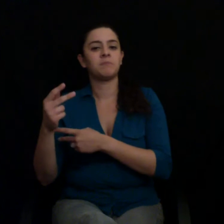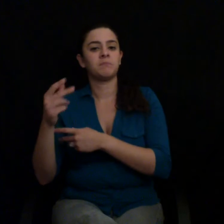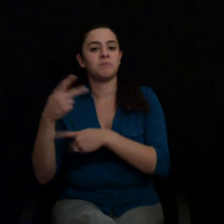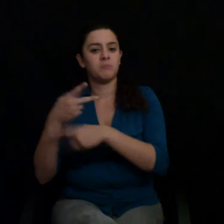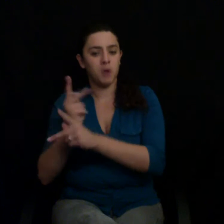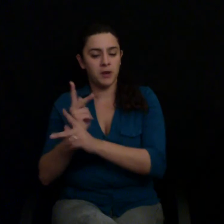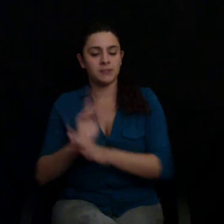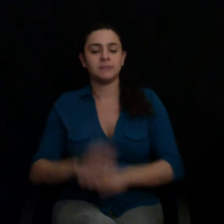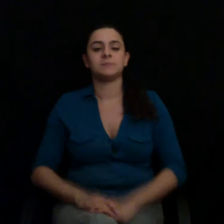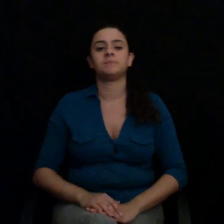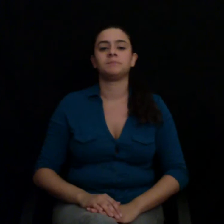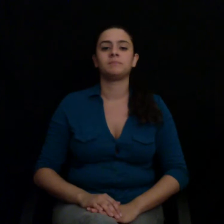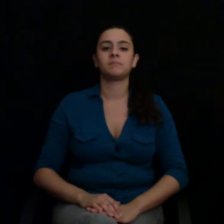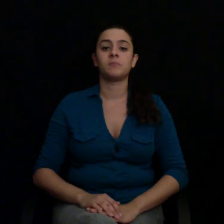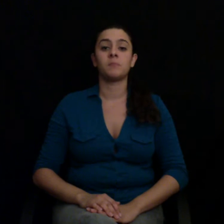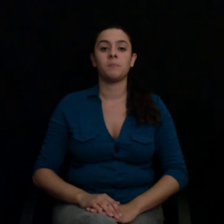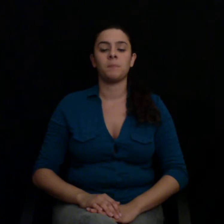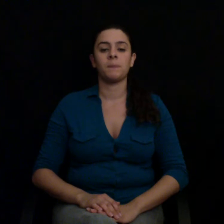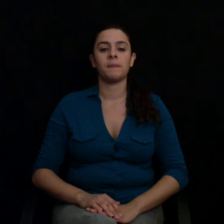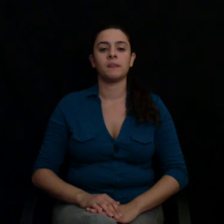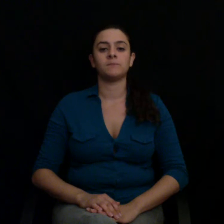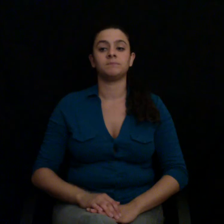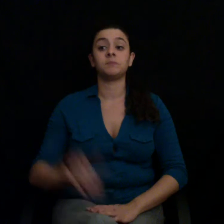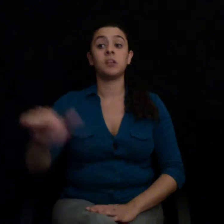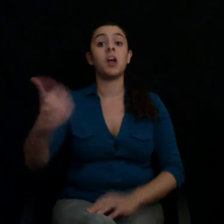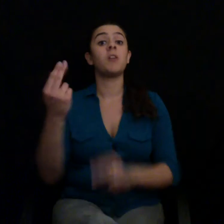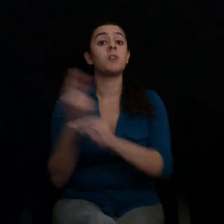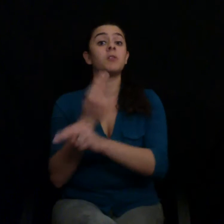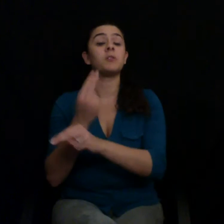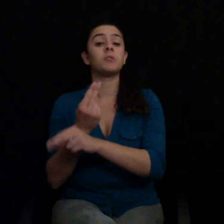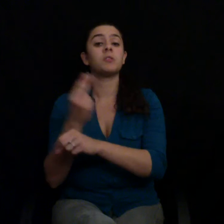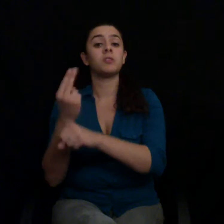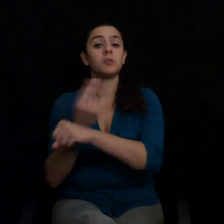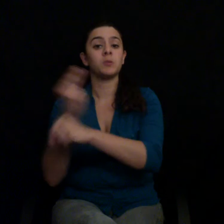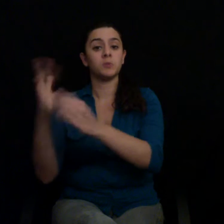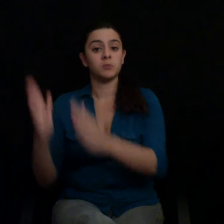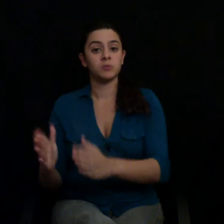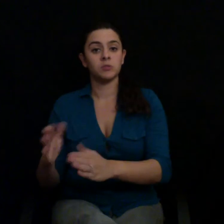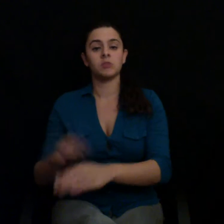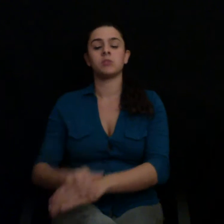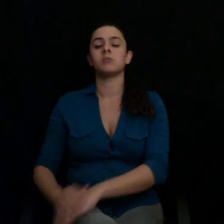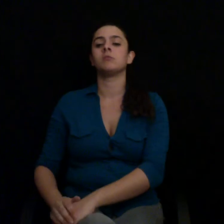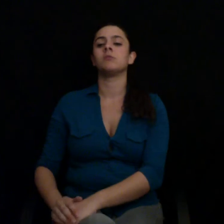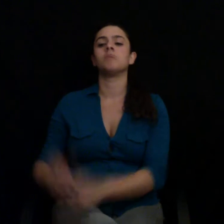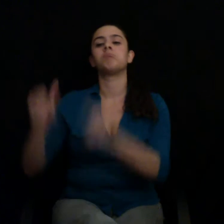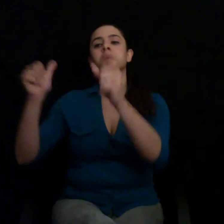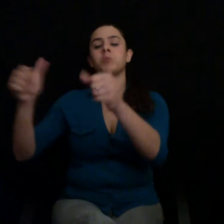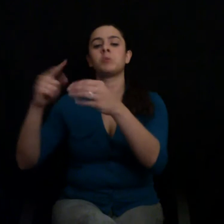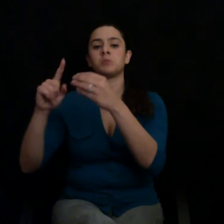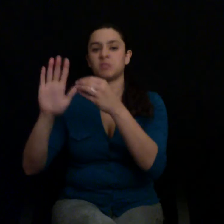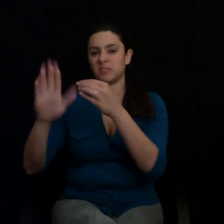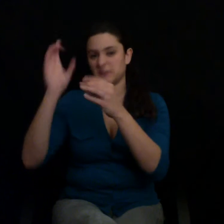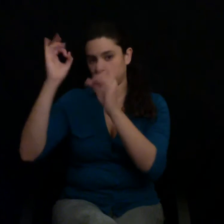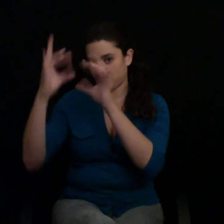Safari responded with this quote to a post in the Gay Bros subreddit about users' favorite online shops for male